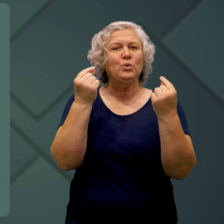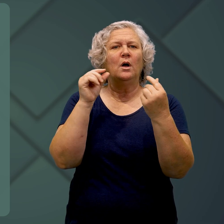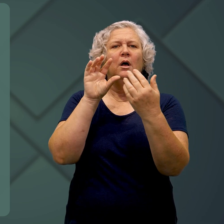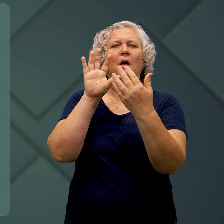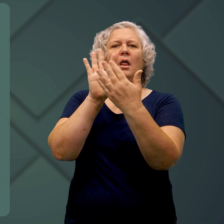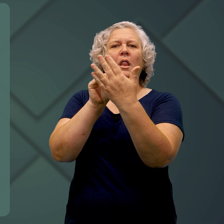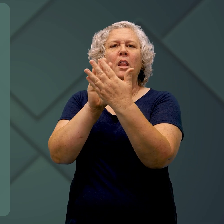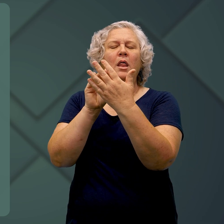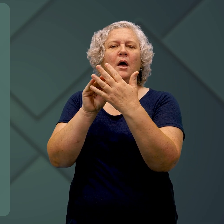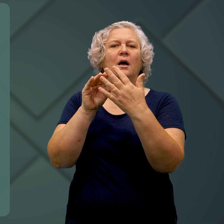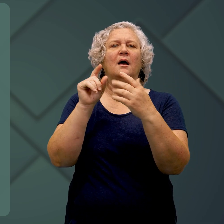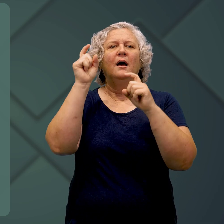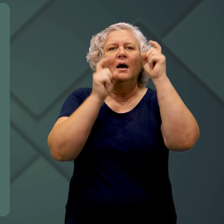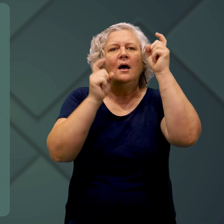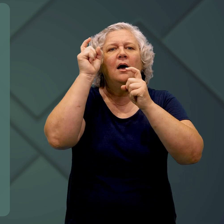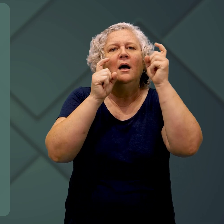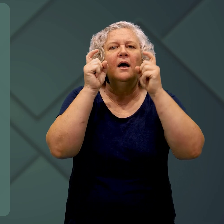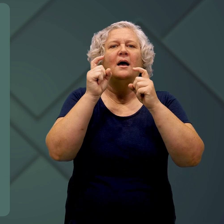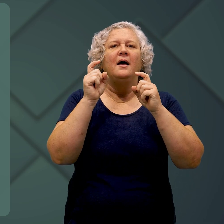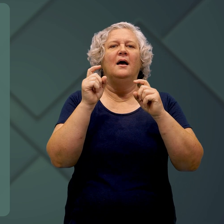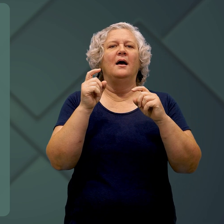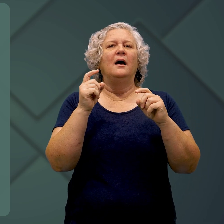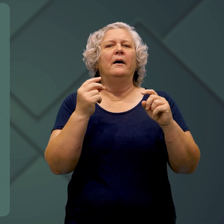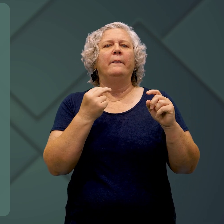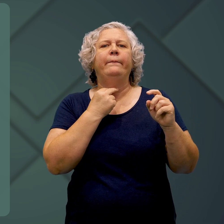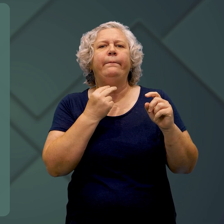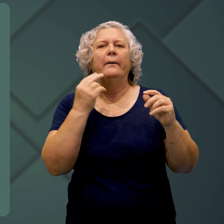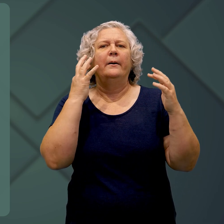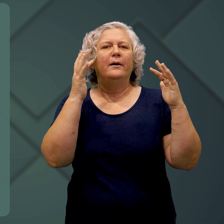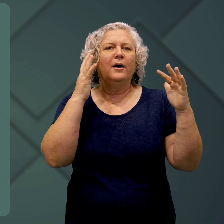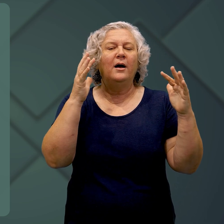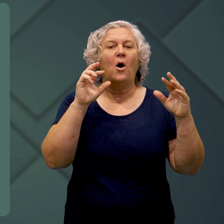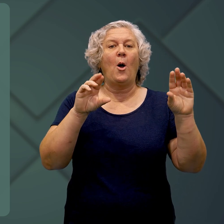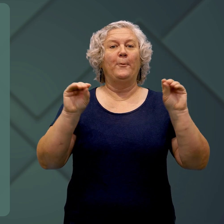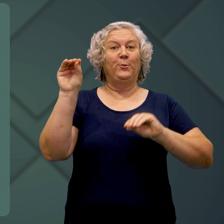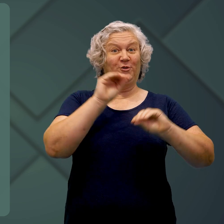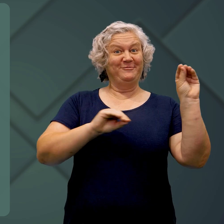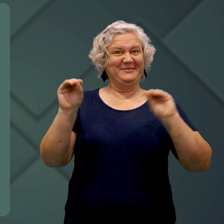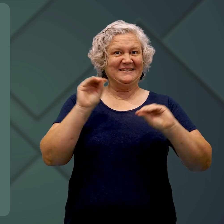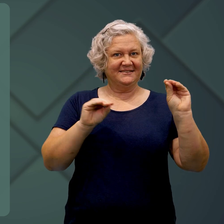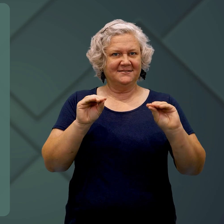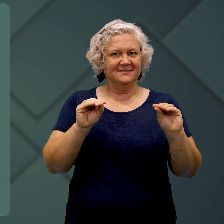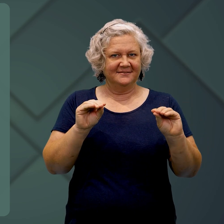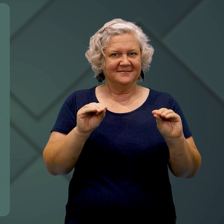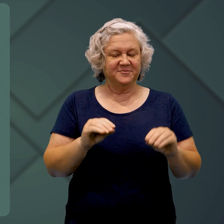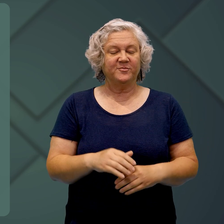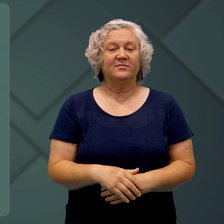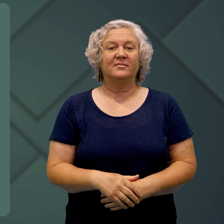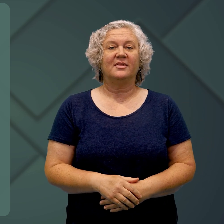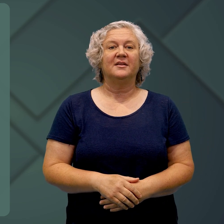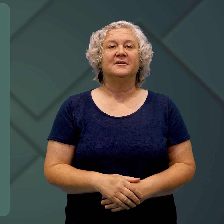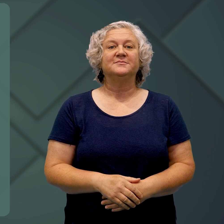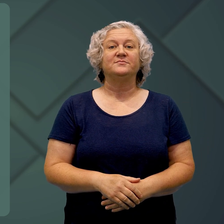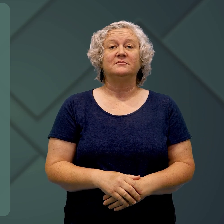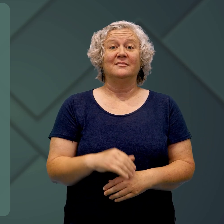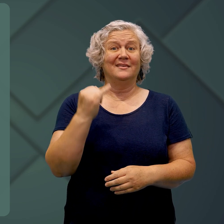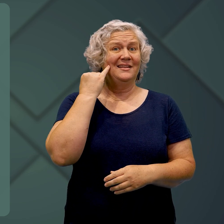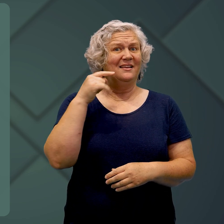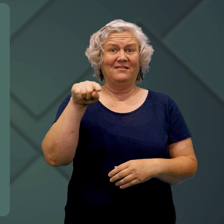will imitate facial expressions, sounds, or movements that their caregivers are making